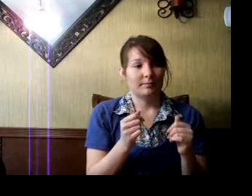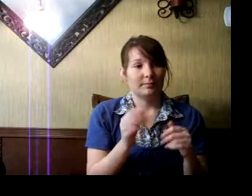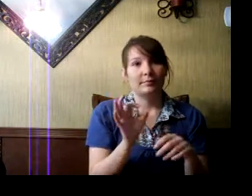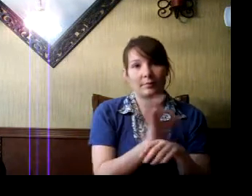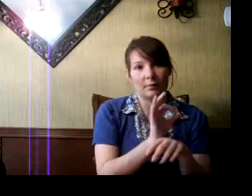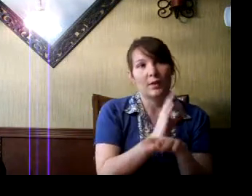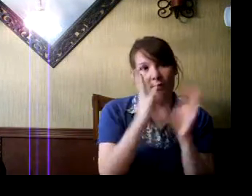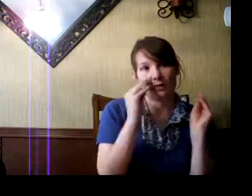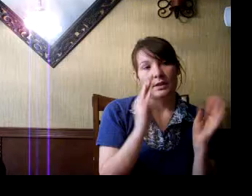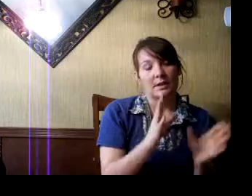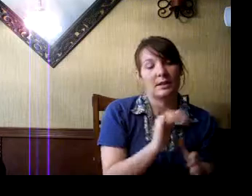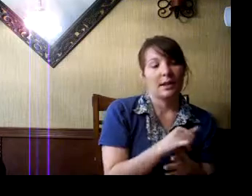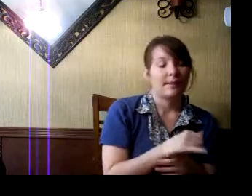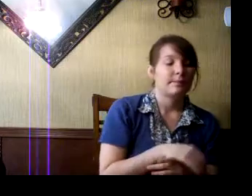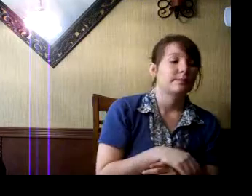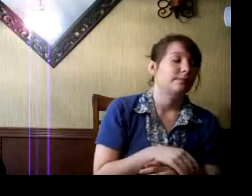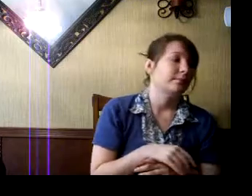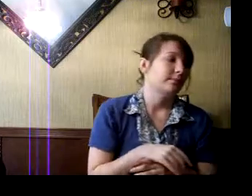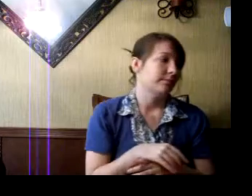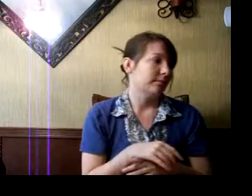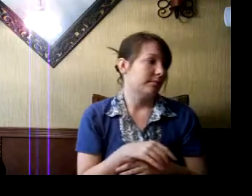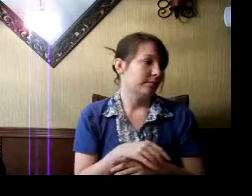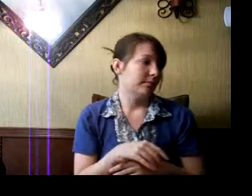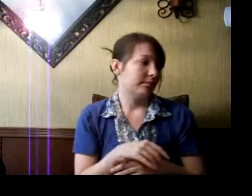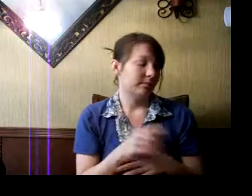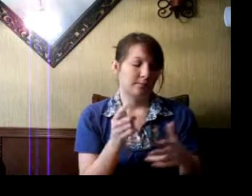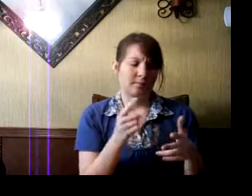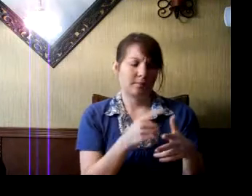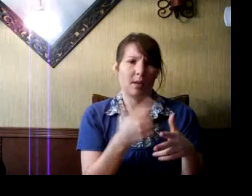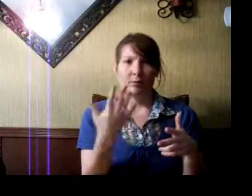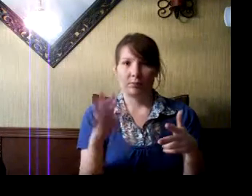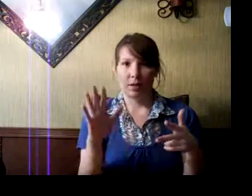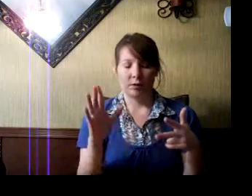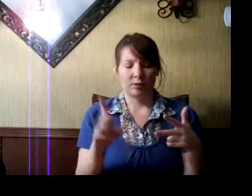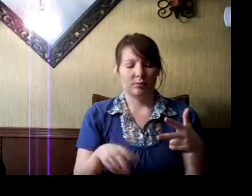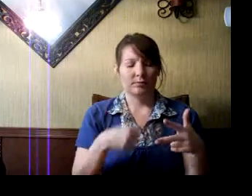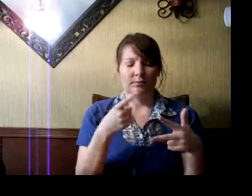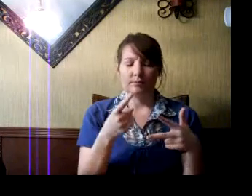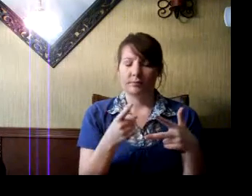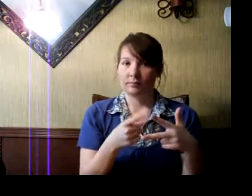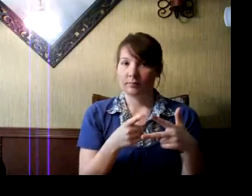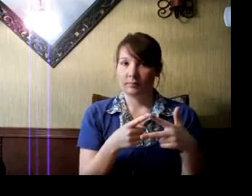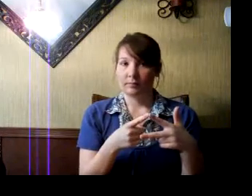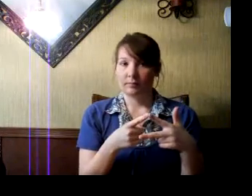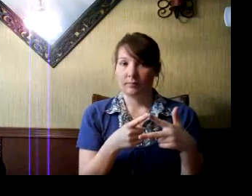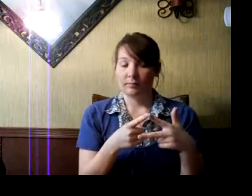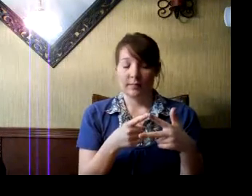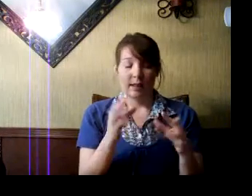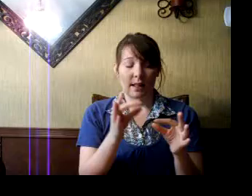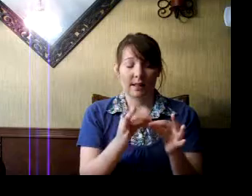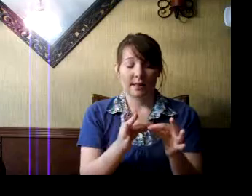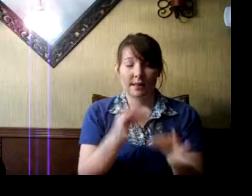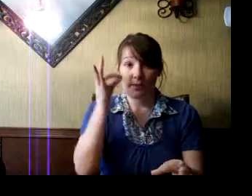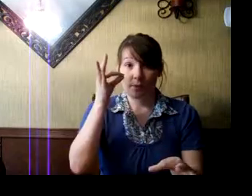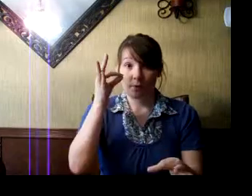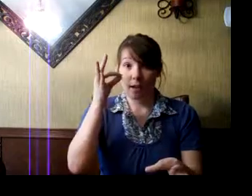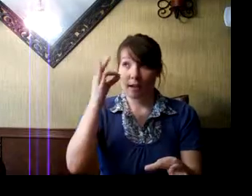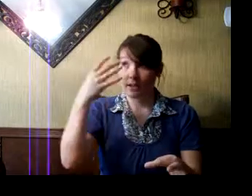part of, or another concept, another underpinning of the interactive model is simplifying cognitive